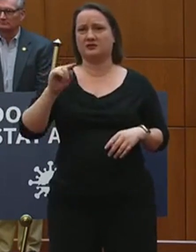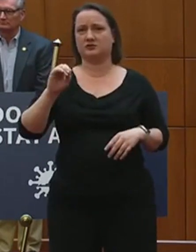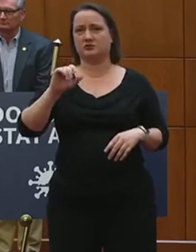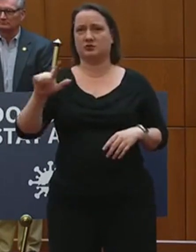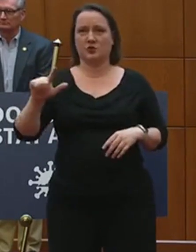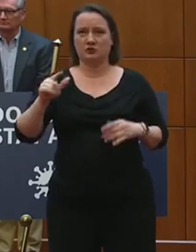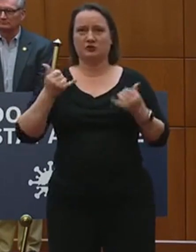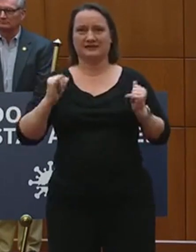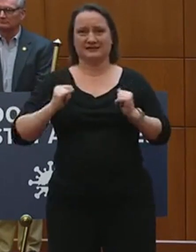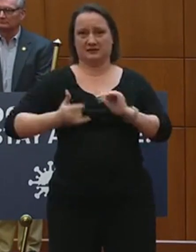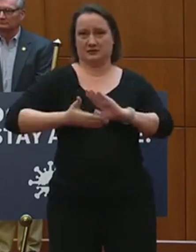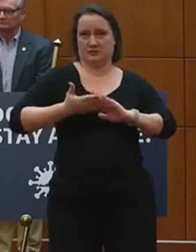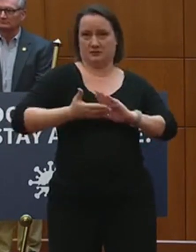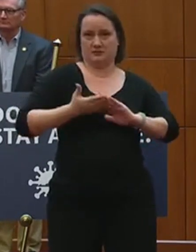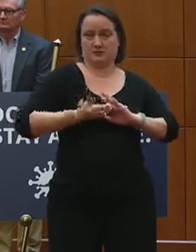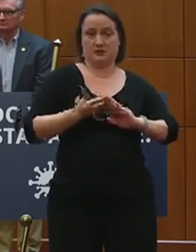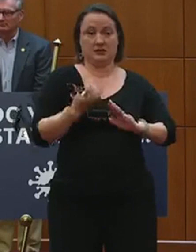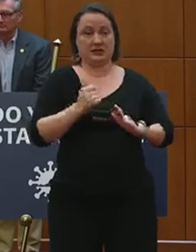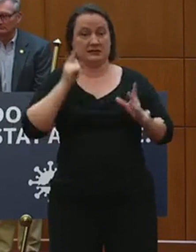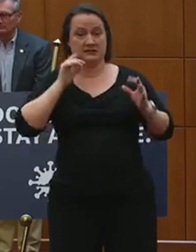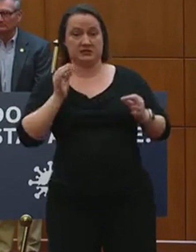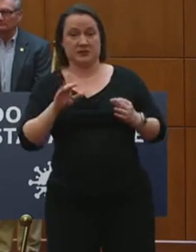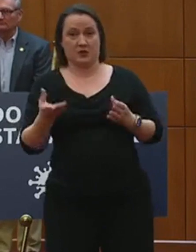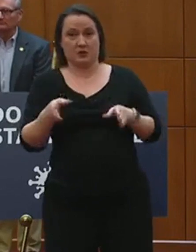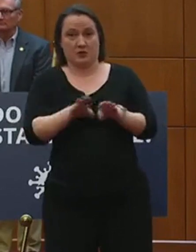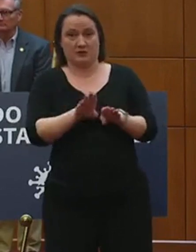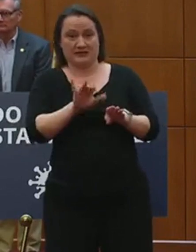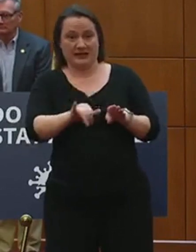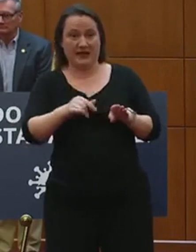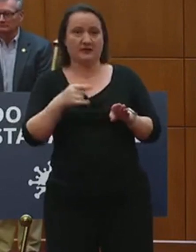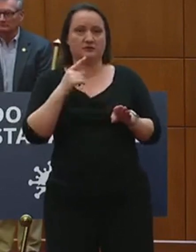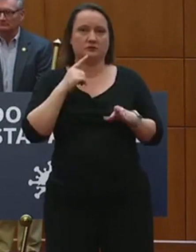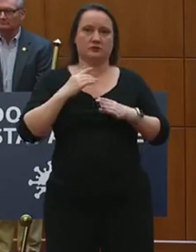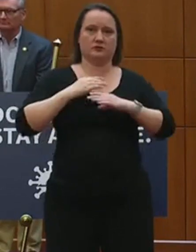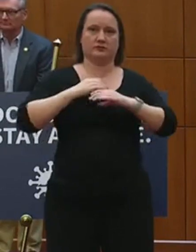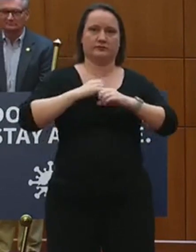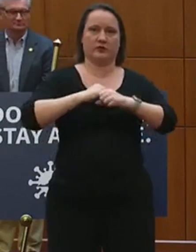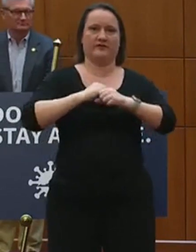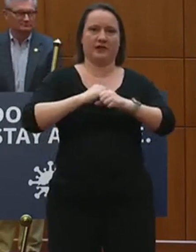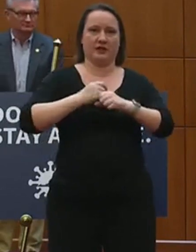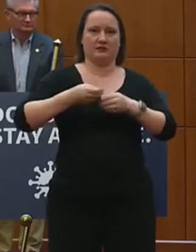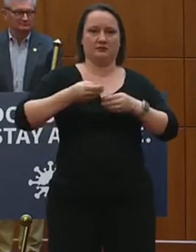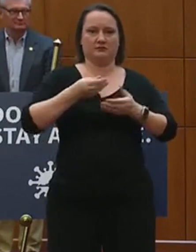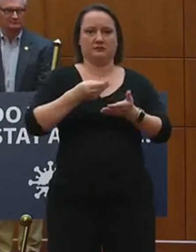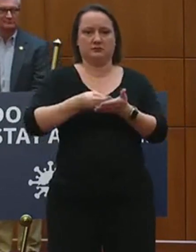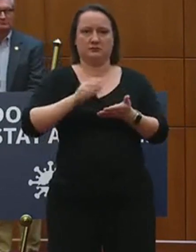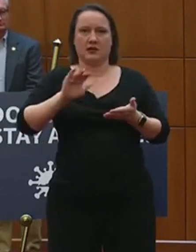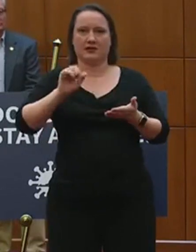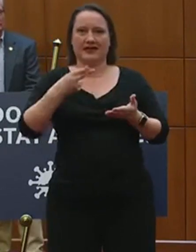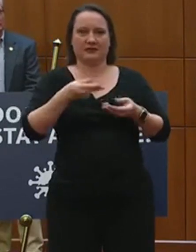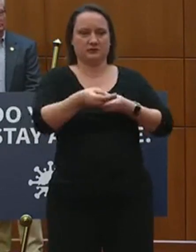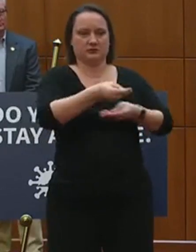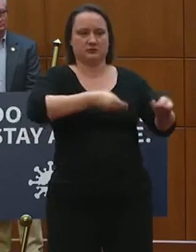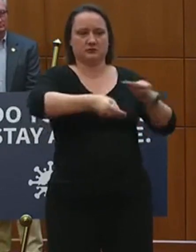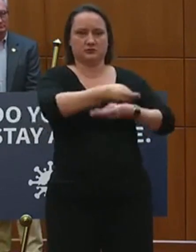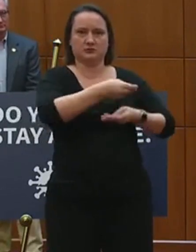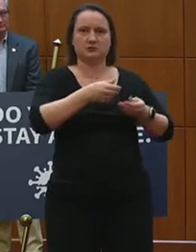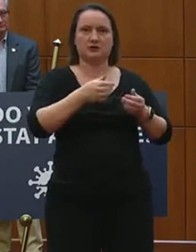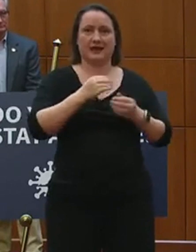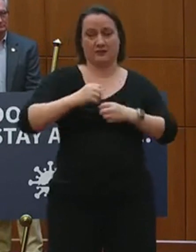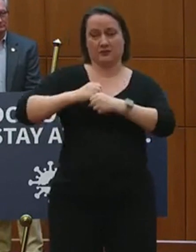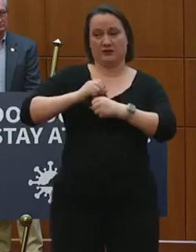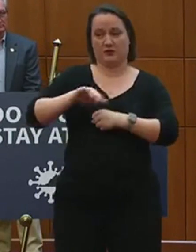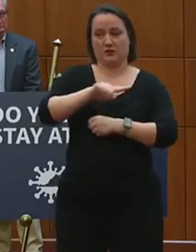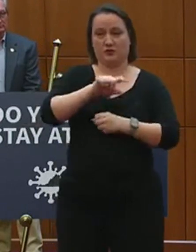if there's been any decision about those being closed to prevent the exchange of cash as well as to protect those workers. Yes.